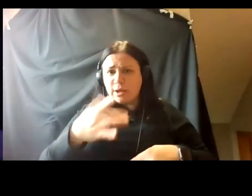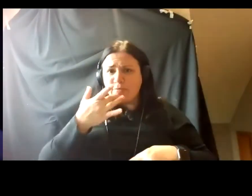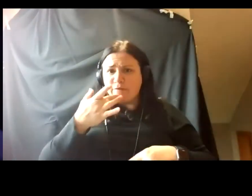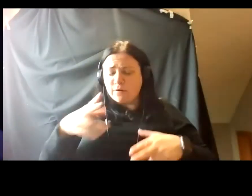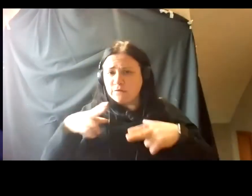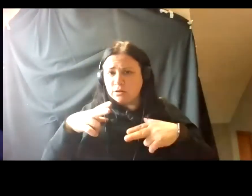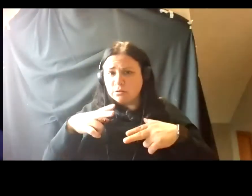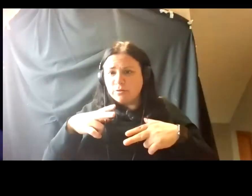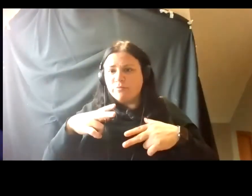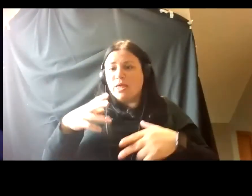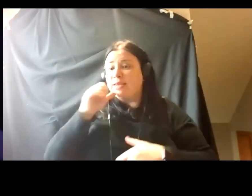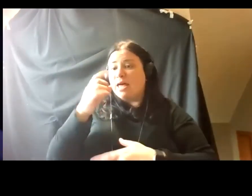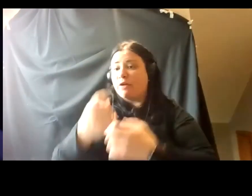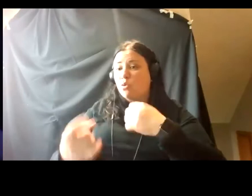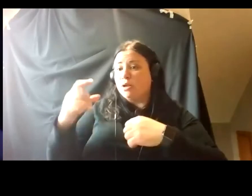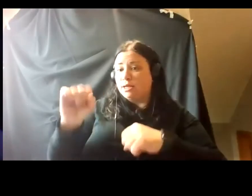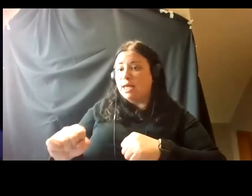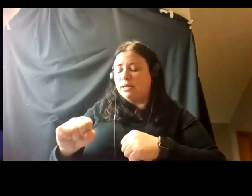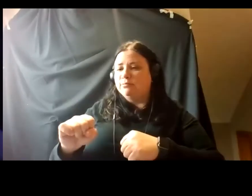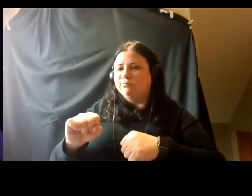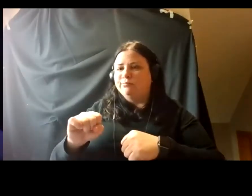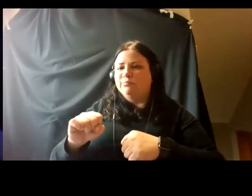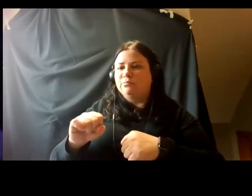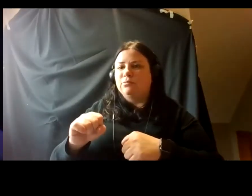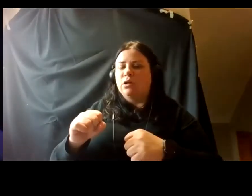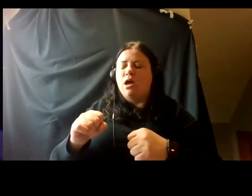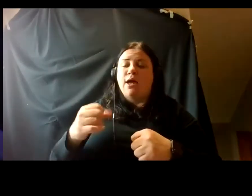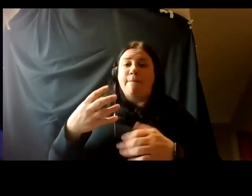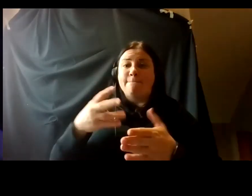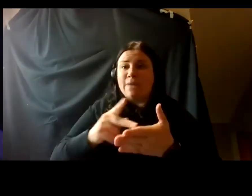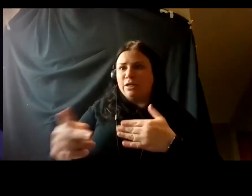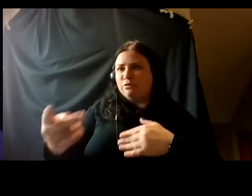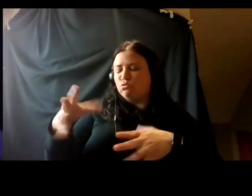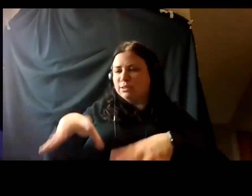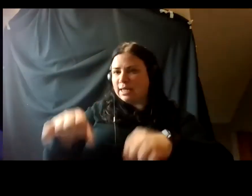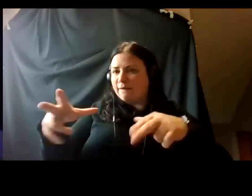cannot afford to take a vacation. Yes, that is very true.